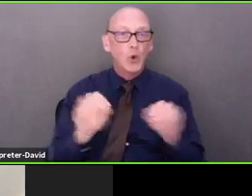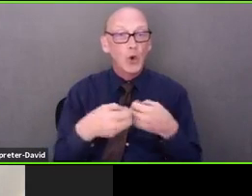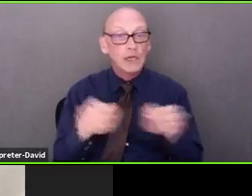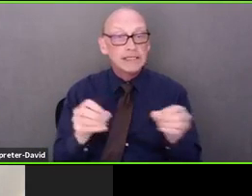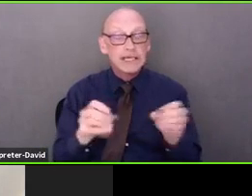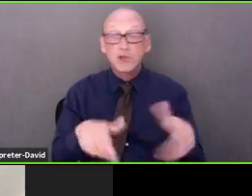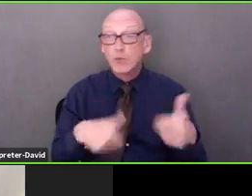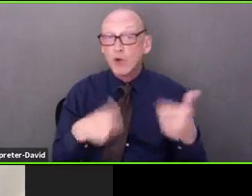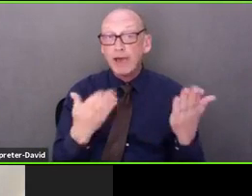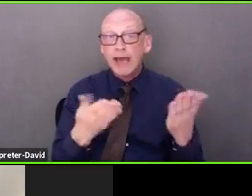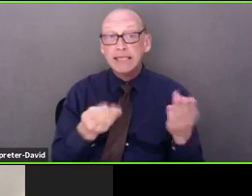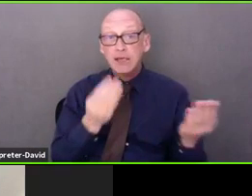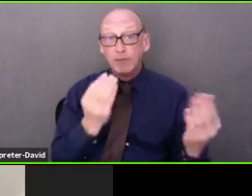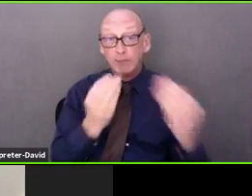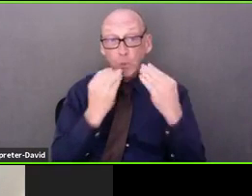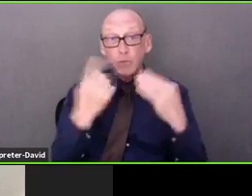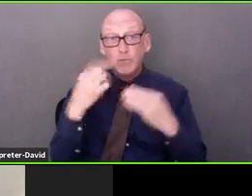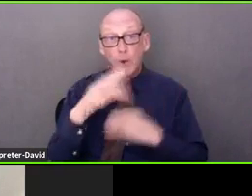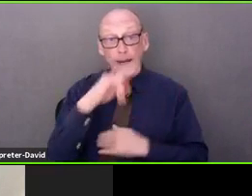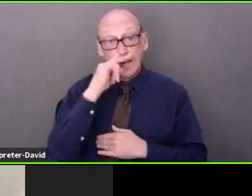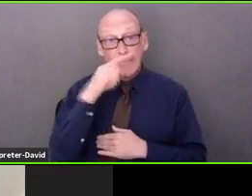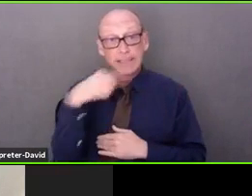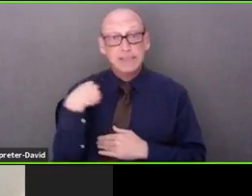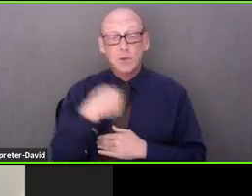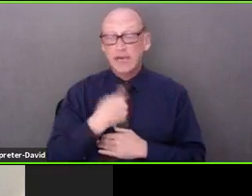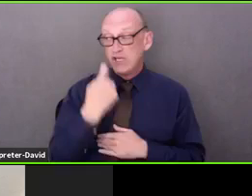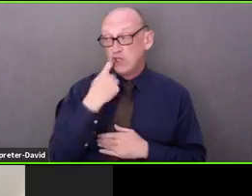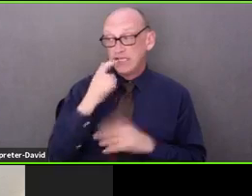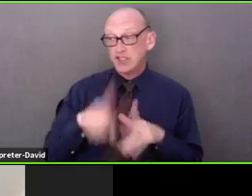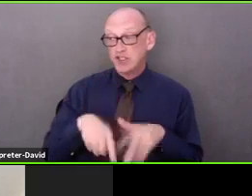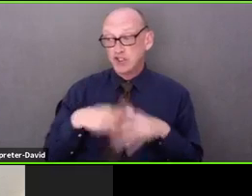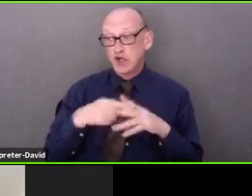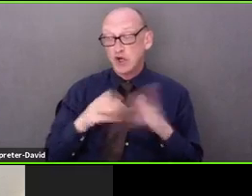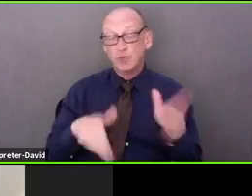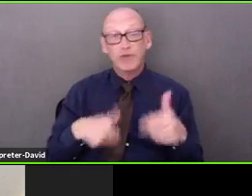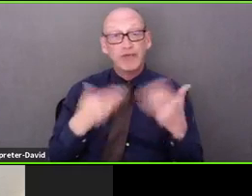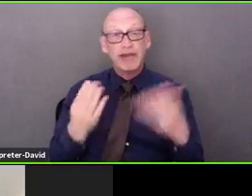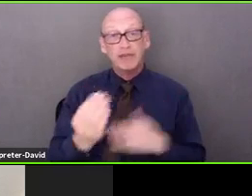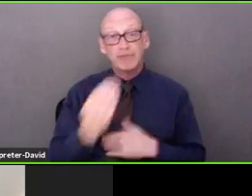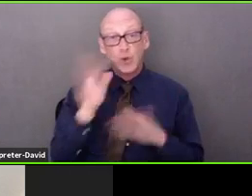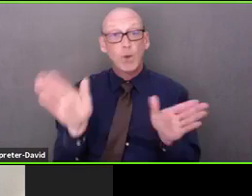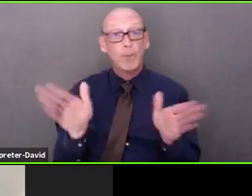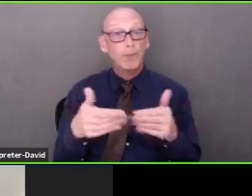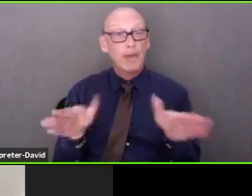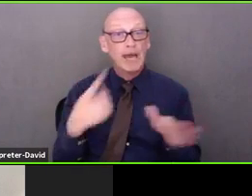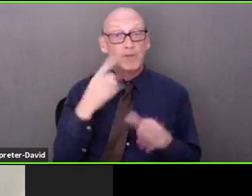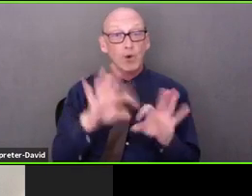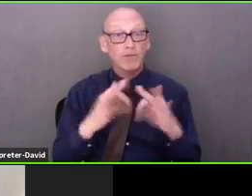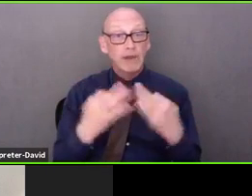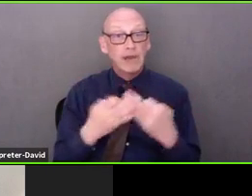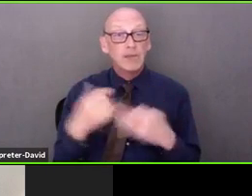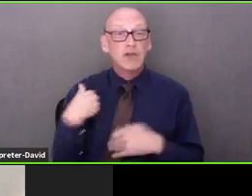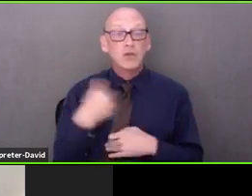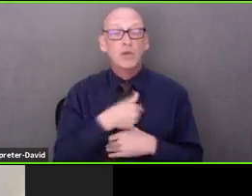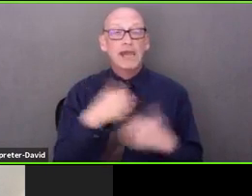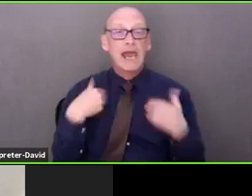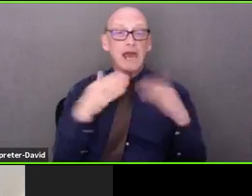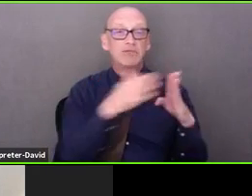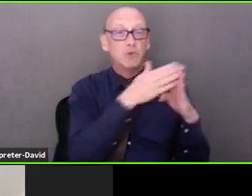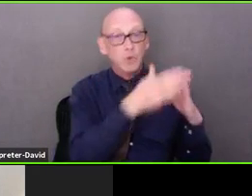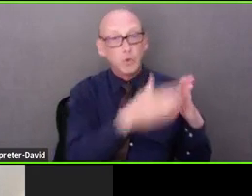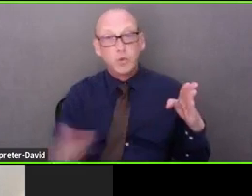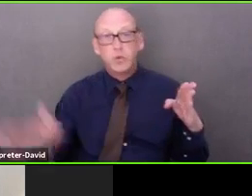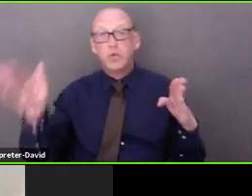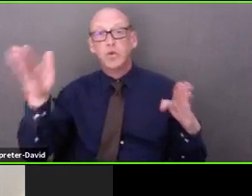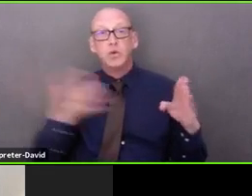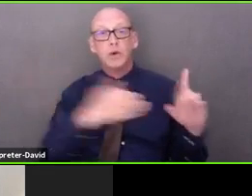for kids, and we've just started providing food boxes for families, and so you have a wide swath of impacts